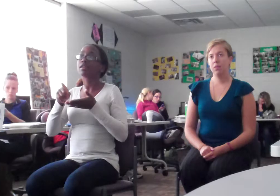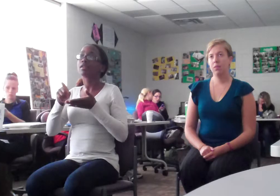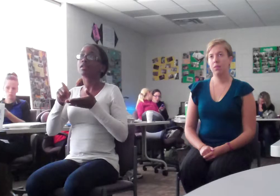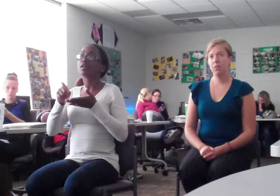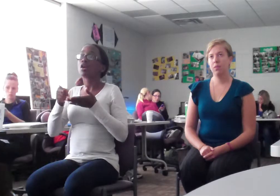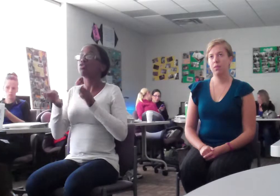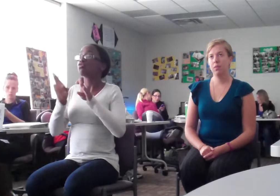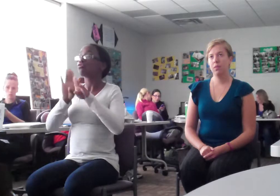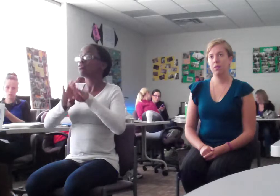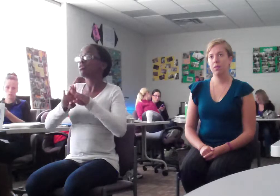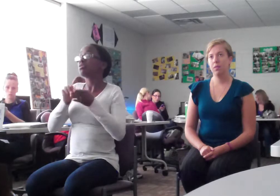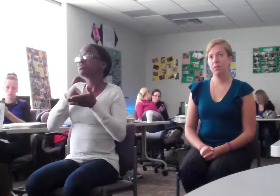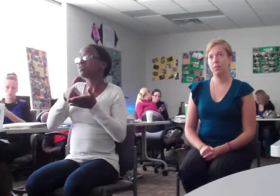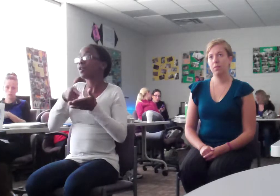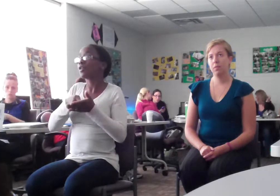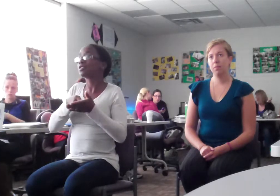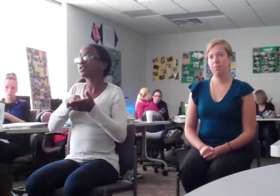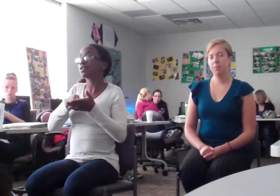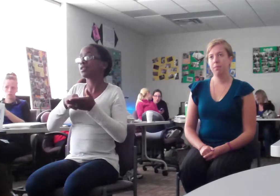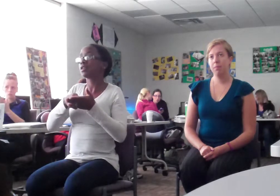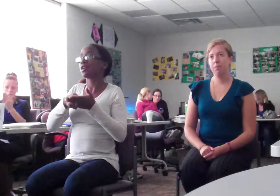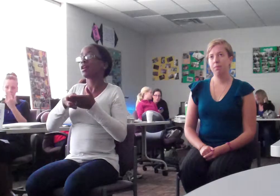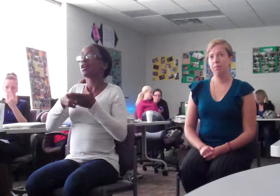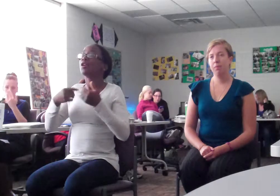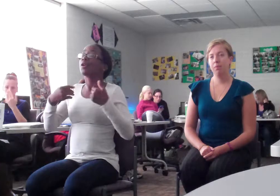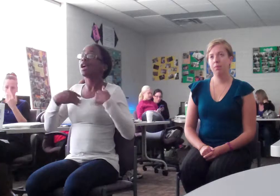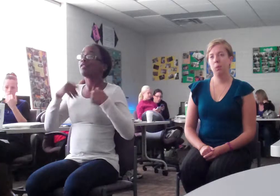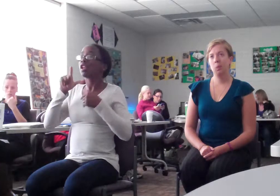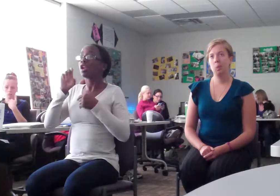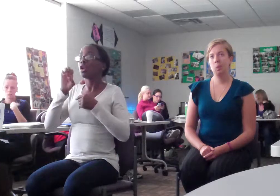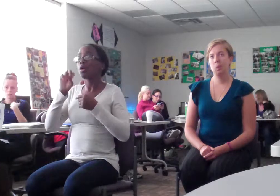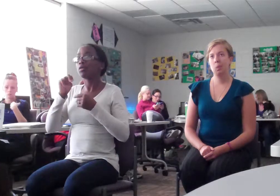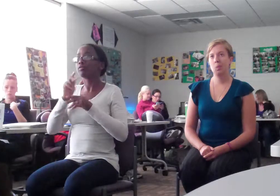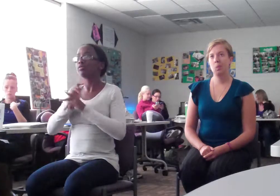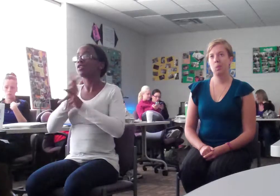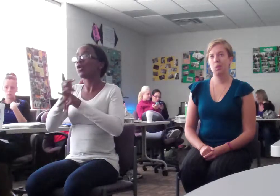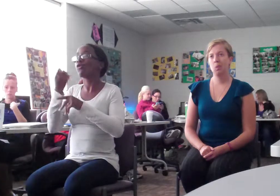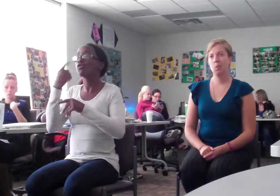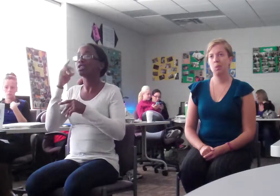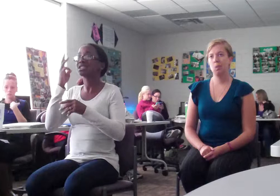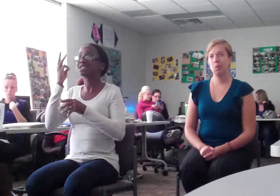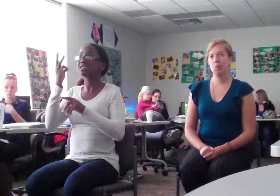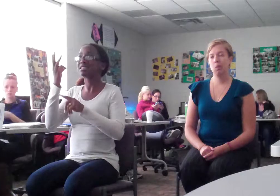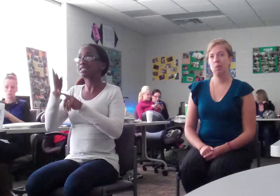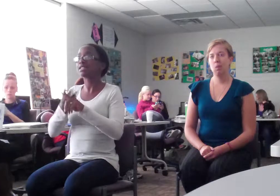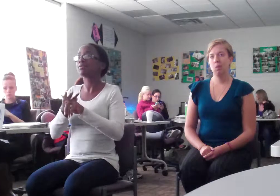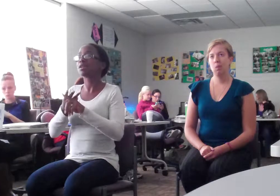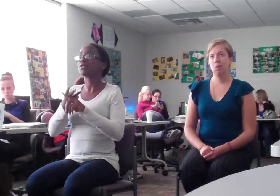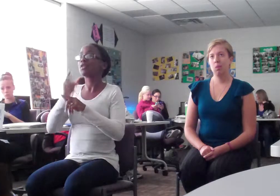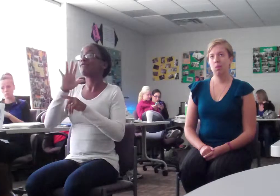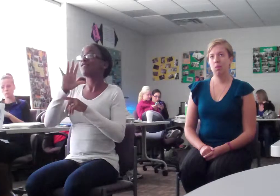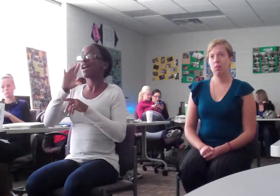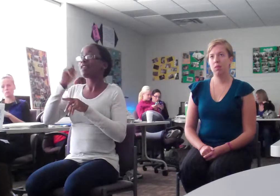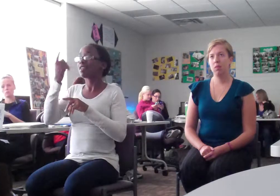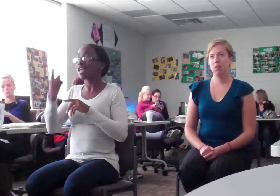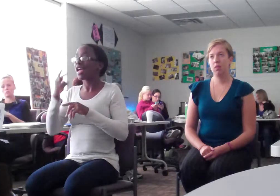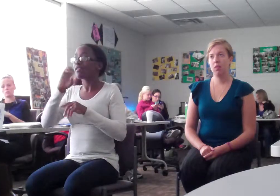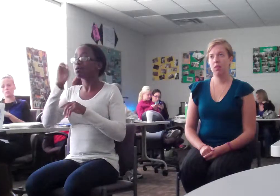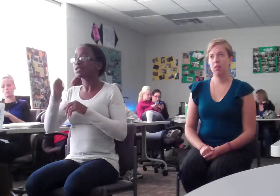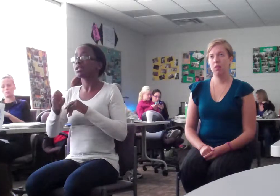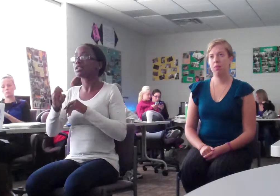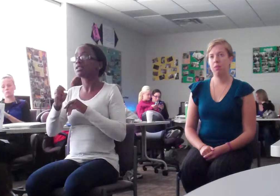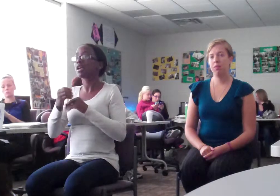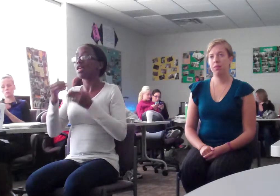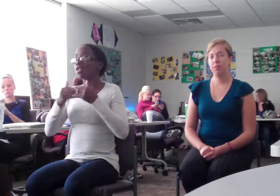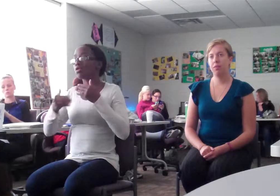closing cost, you would have that loan for 6 months at 5.5%. The remaining time,